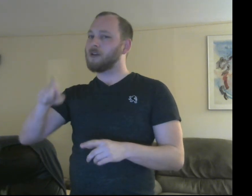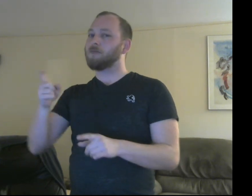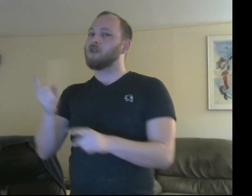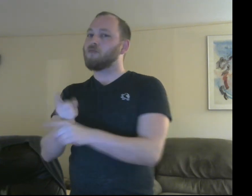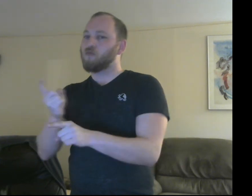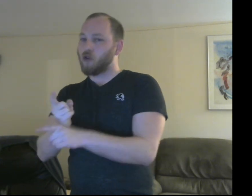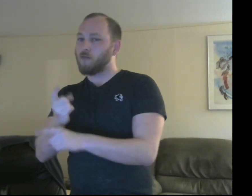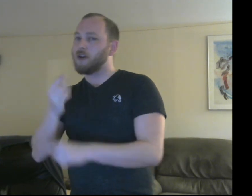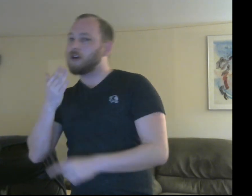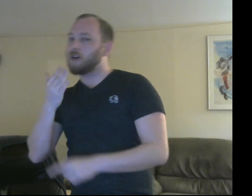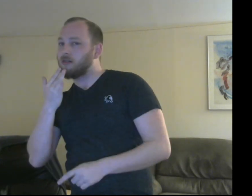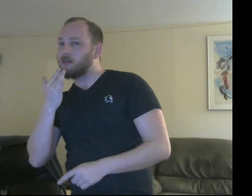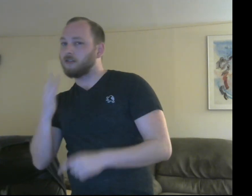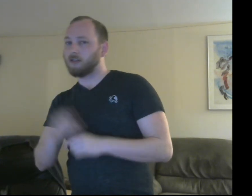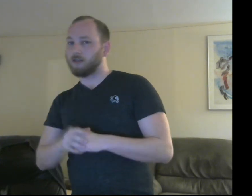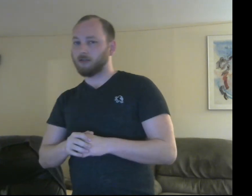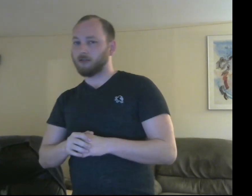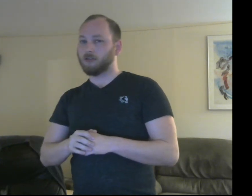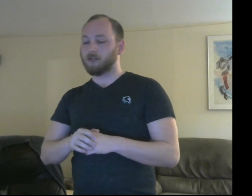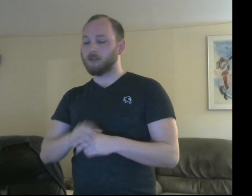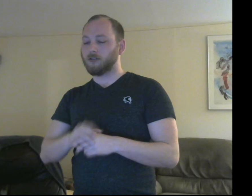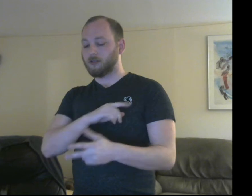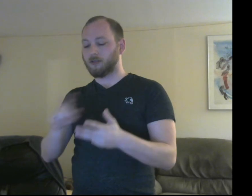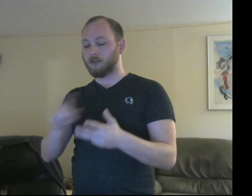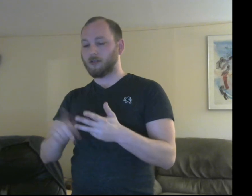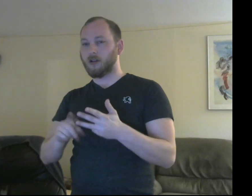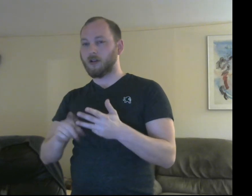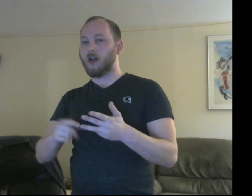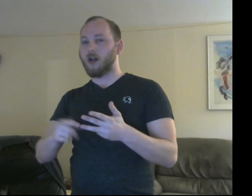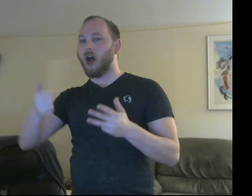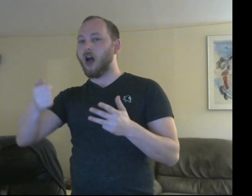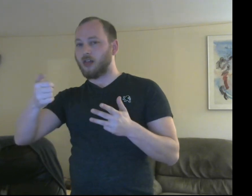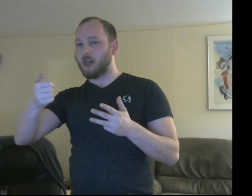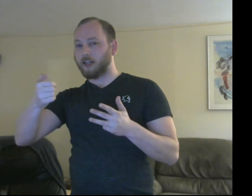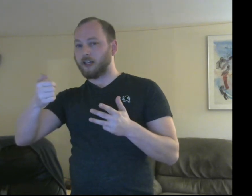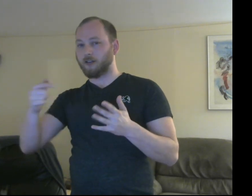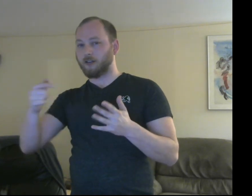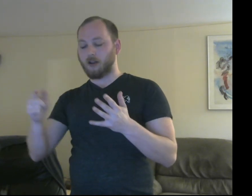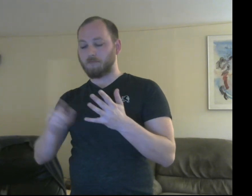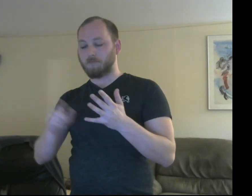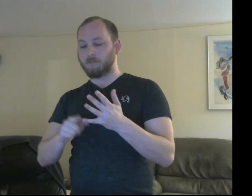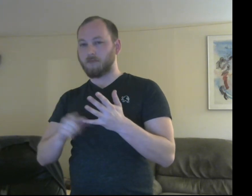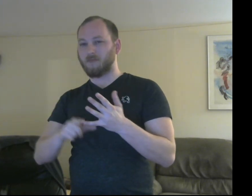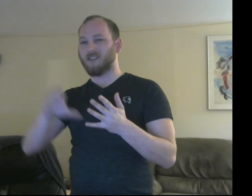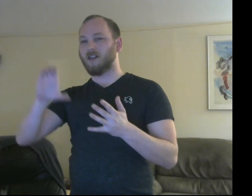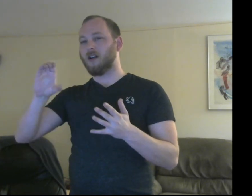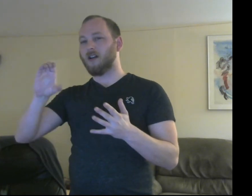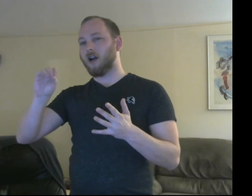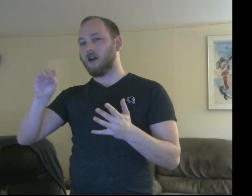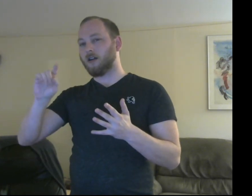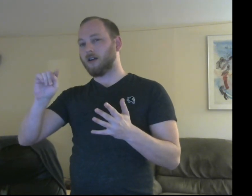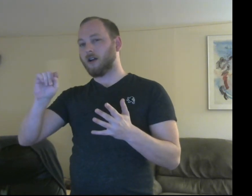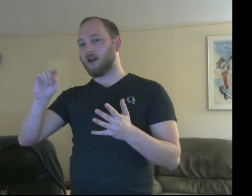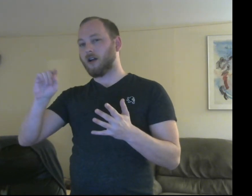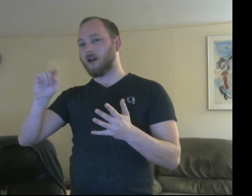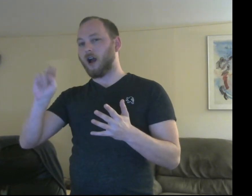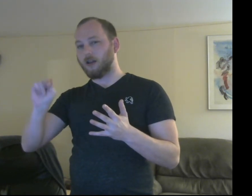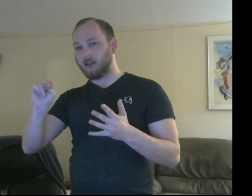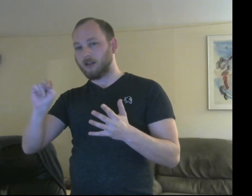A lighter and some kind of cotton or like pantyhose works great. Sounds weird, but it's actually